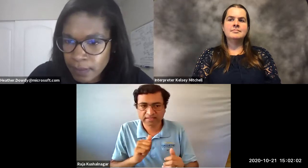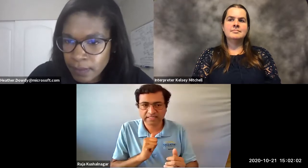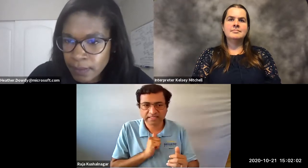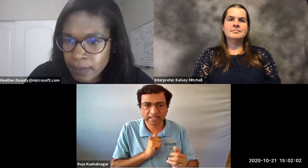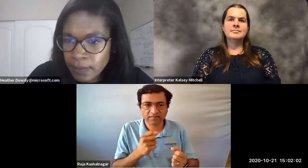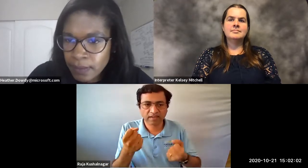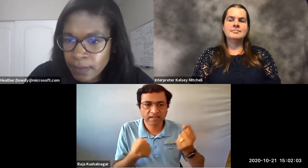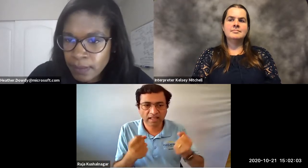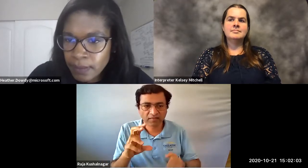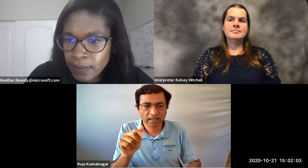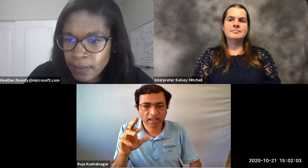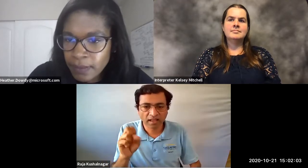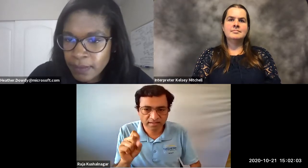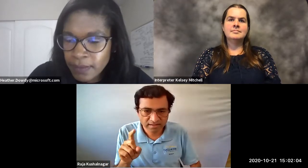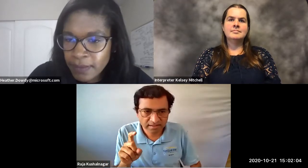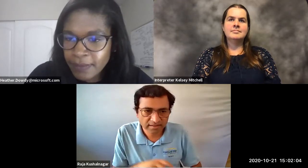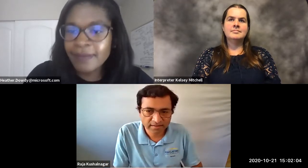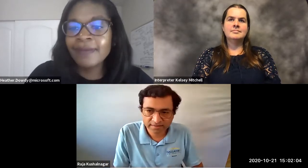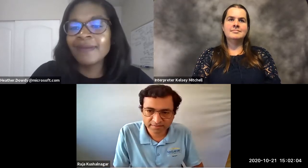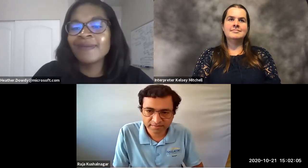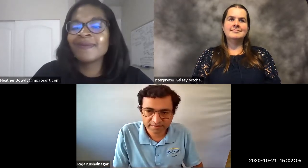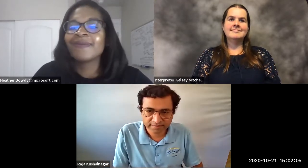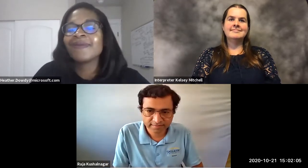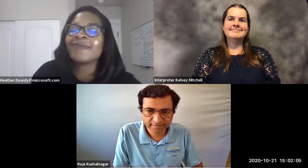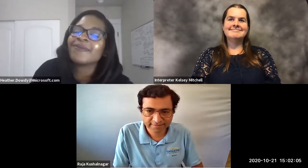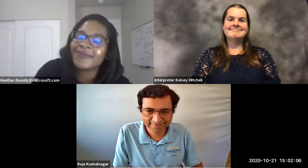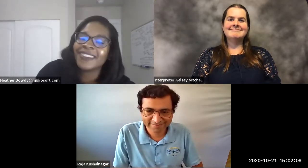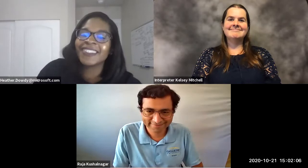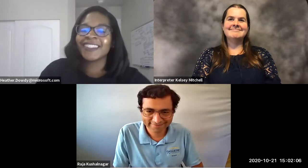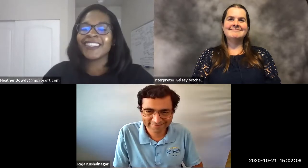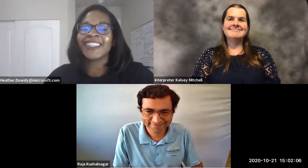immediate future of AI other than self-driving cars?